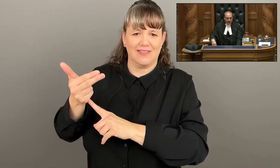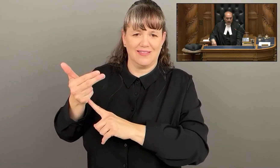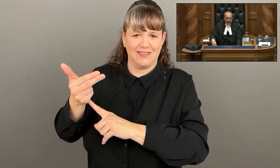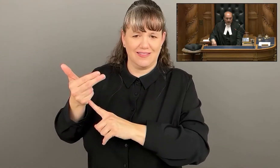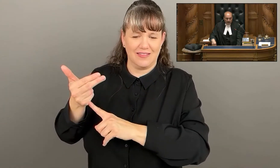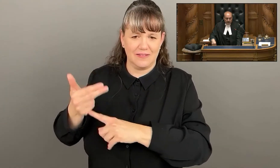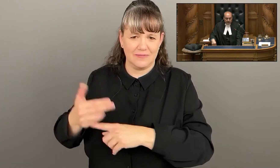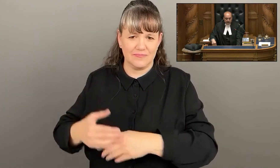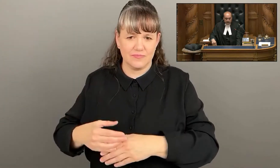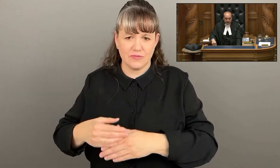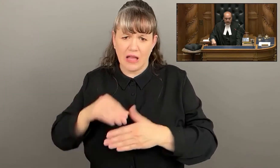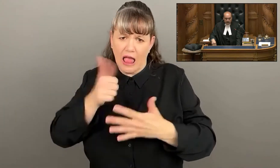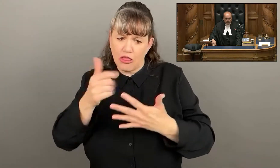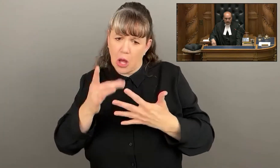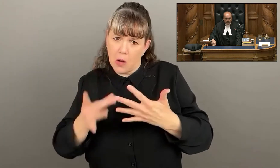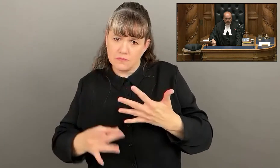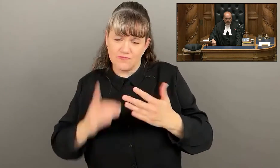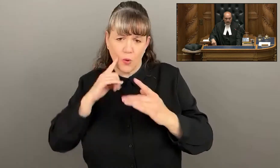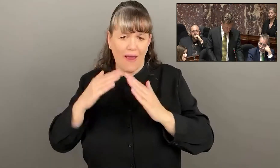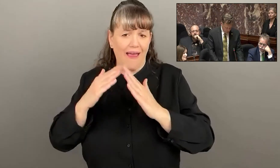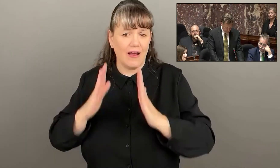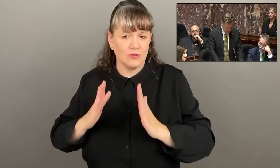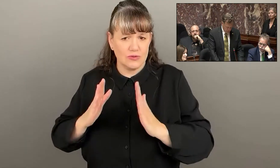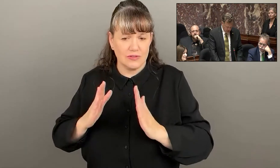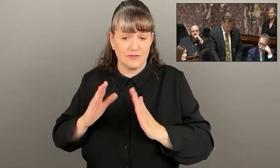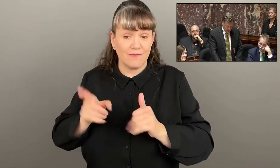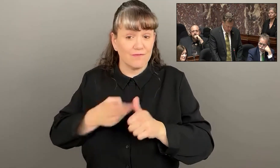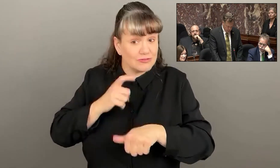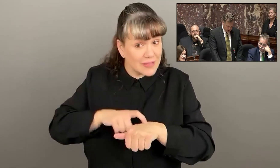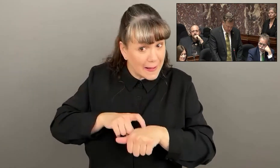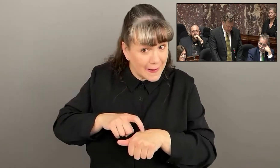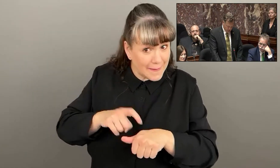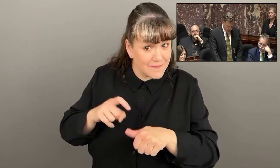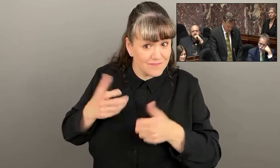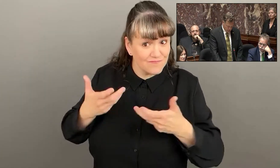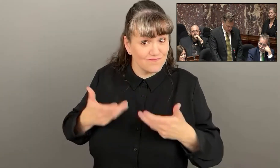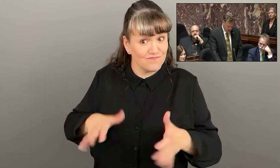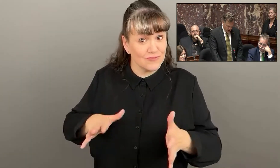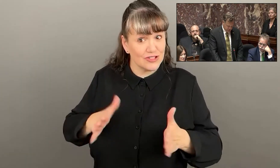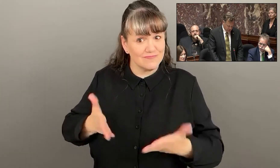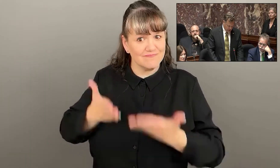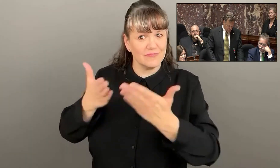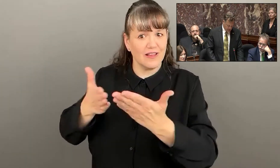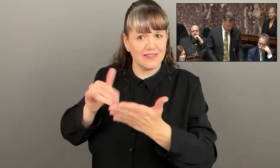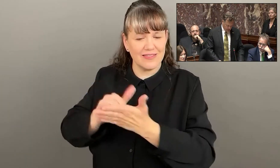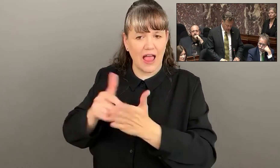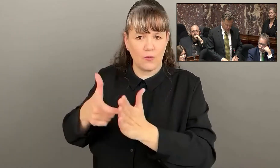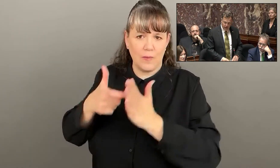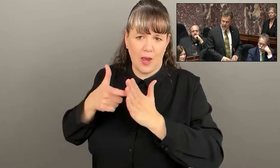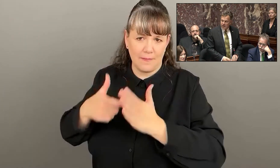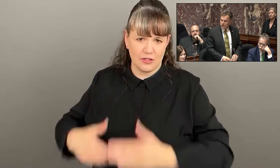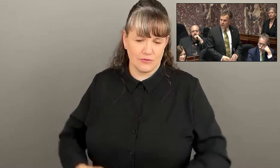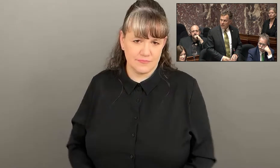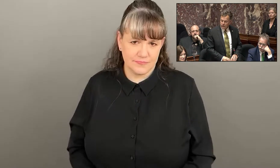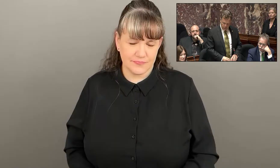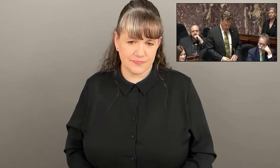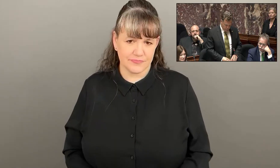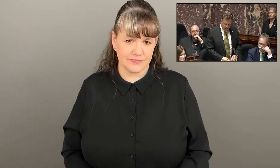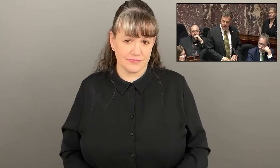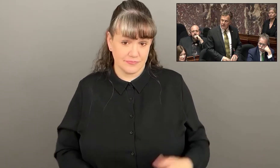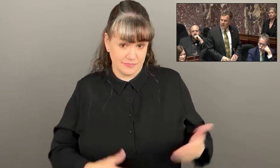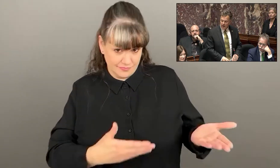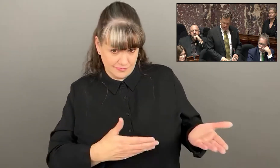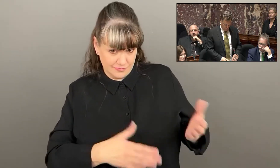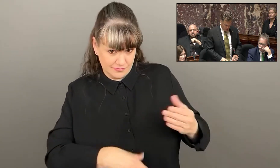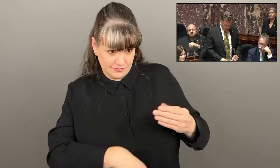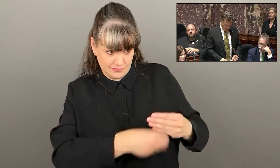Member supplemental. Thank you, Mr. Speaker. Thank you to the Minister for the answer and the highlighting of